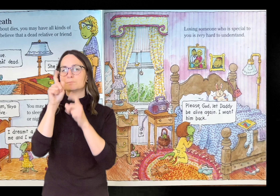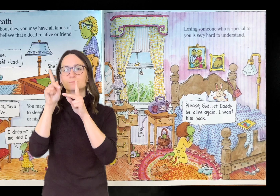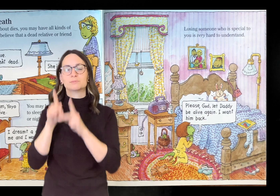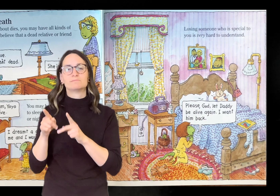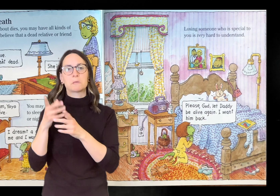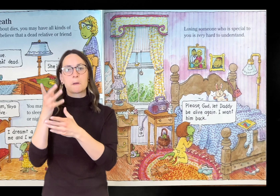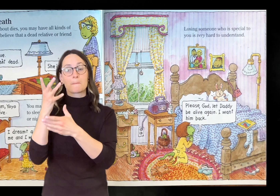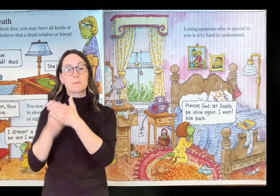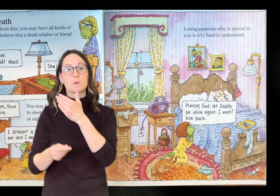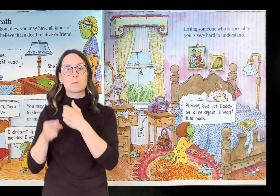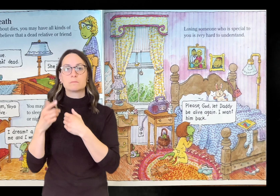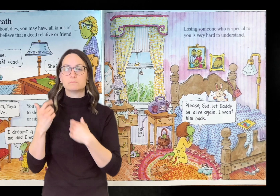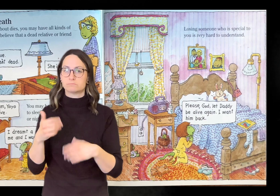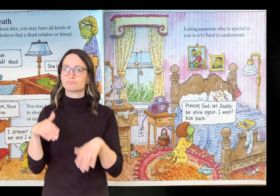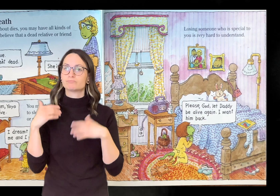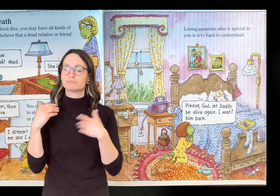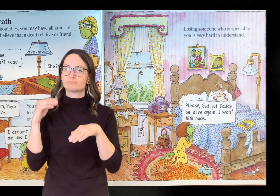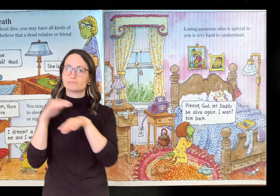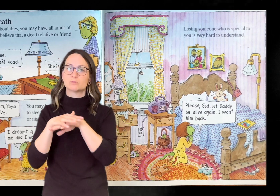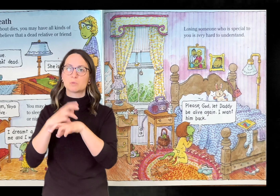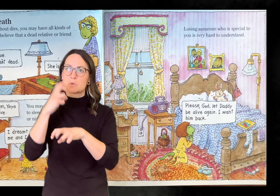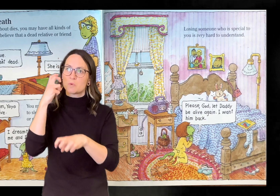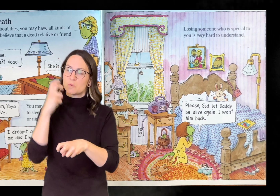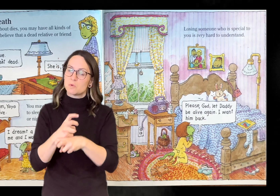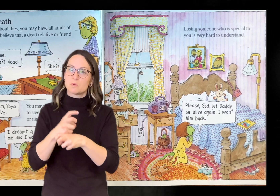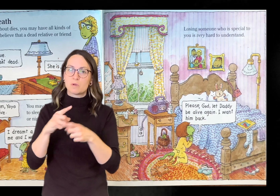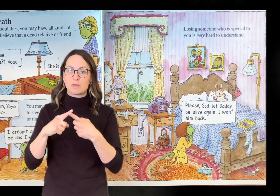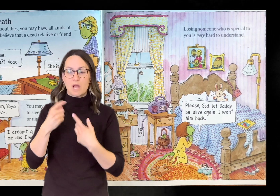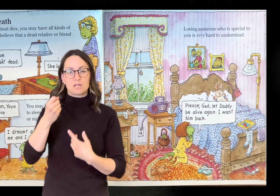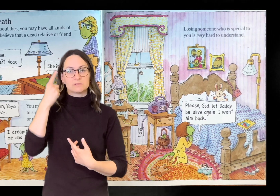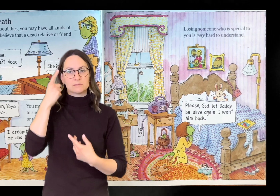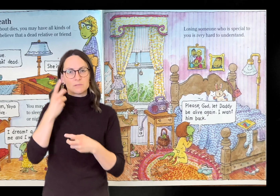Losing someone who is special to you is very hard to understand.